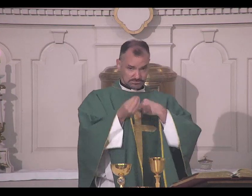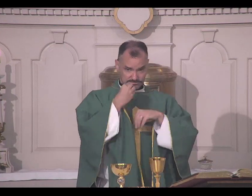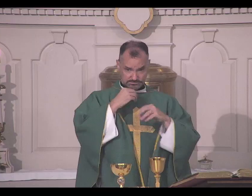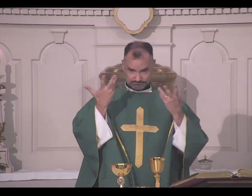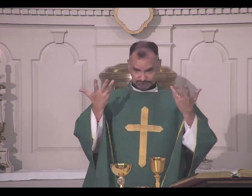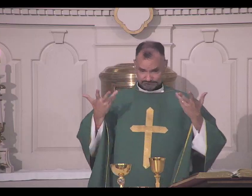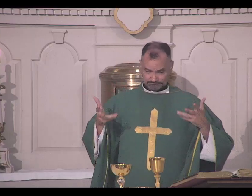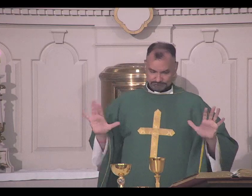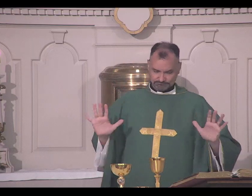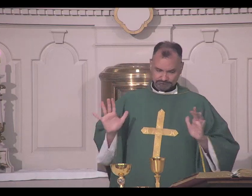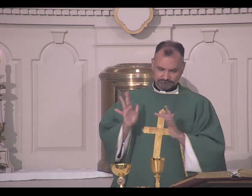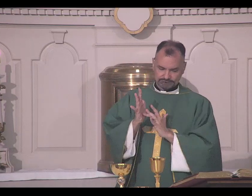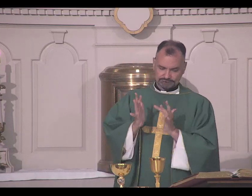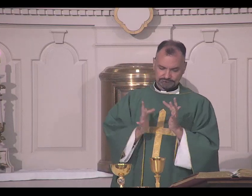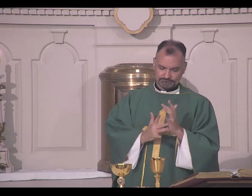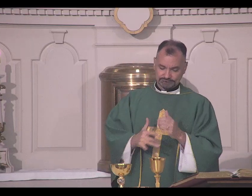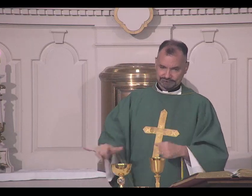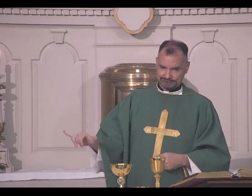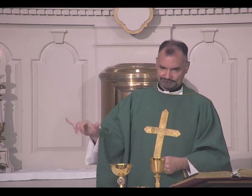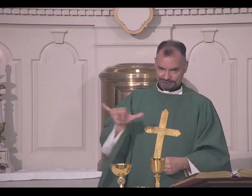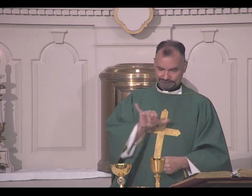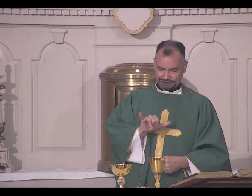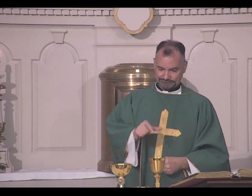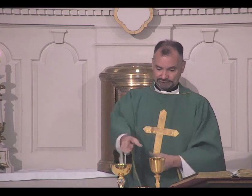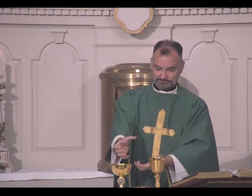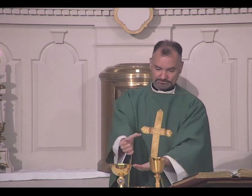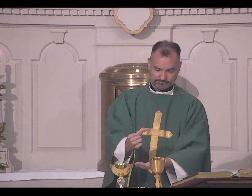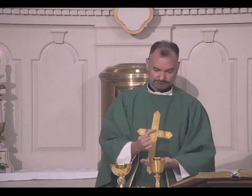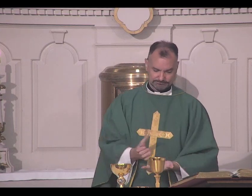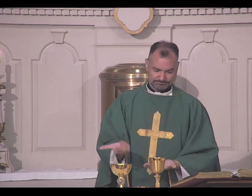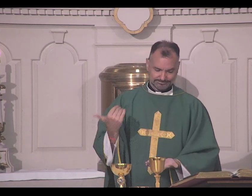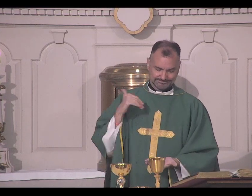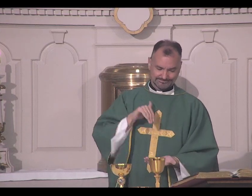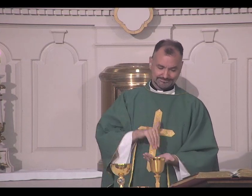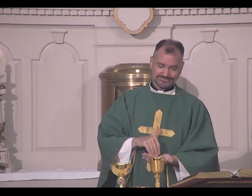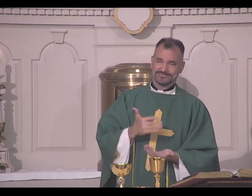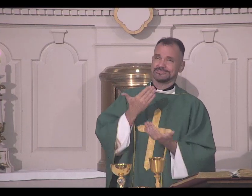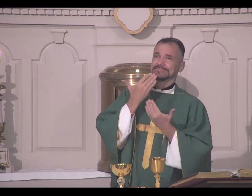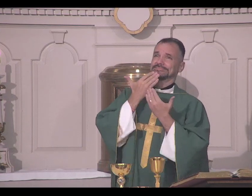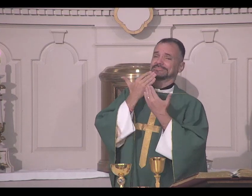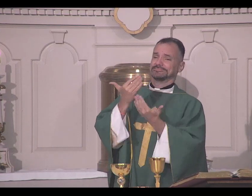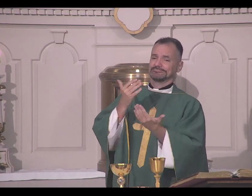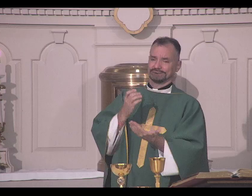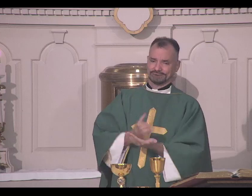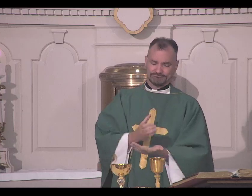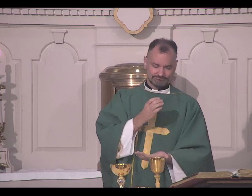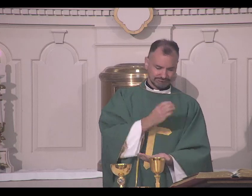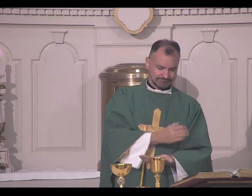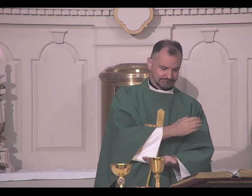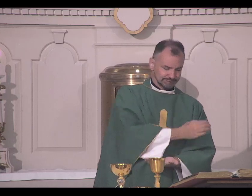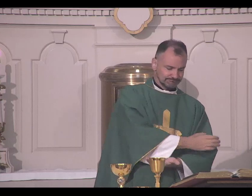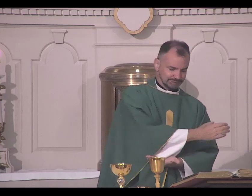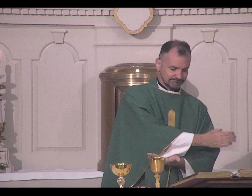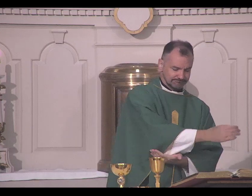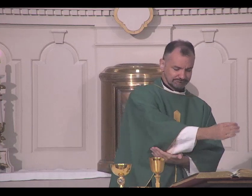In a similar way, when supper was ended, he took the chalice, and once more giving thanks, he gave it to his disciples,